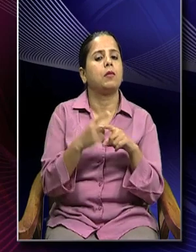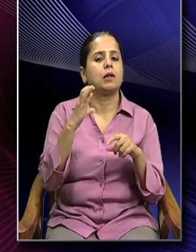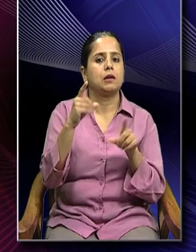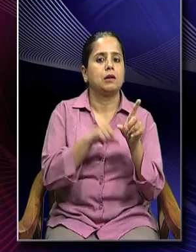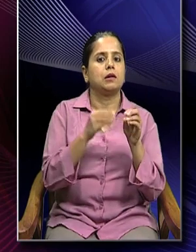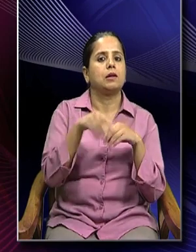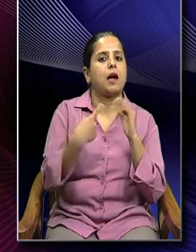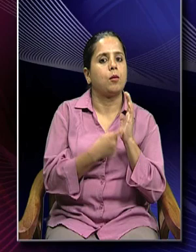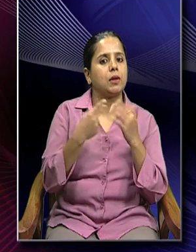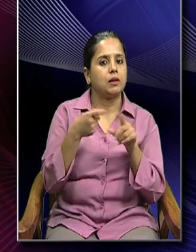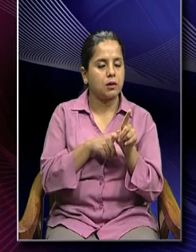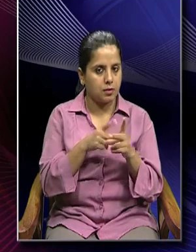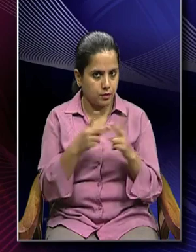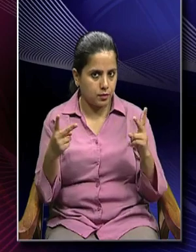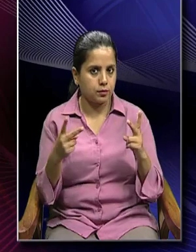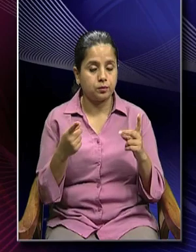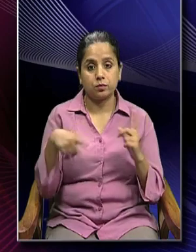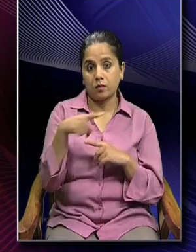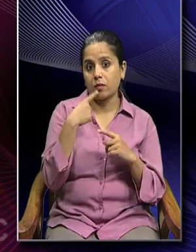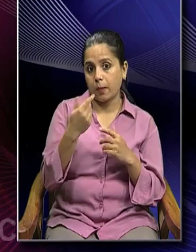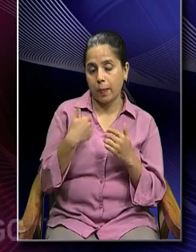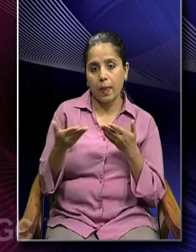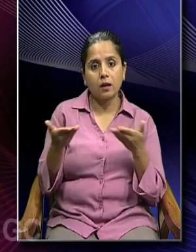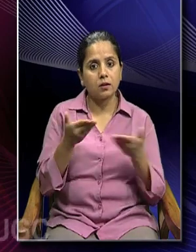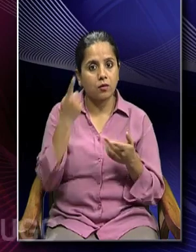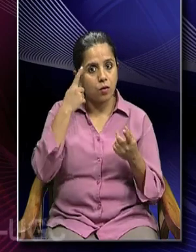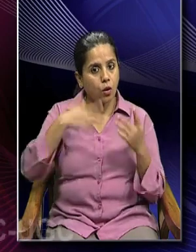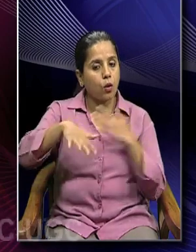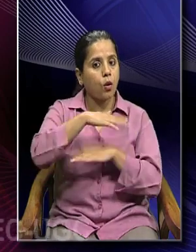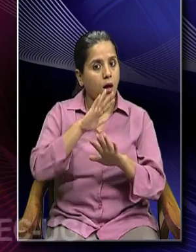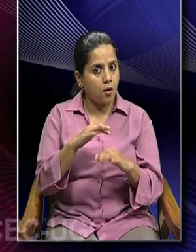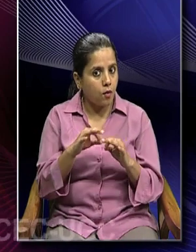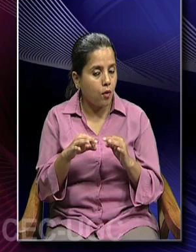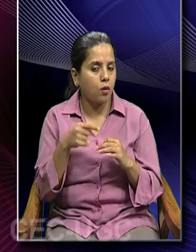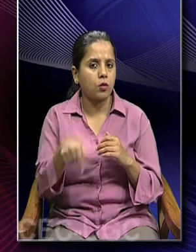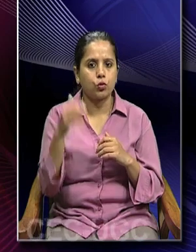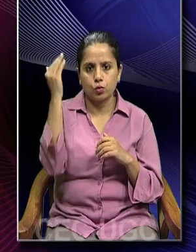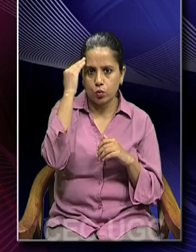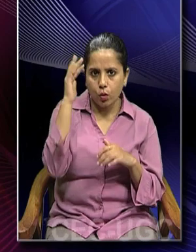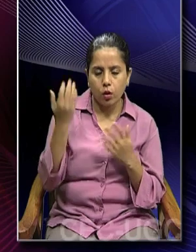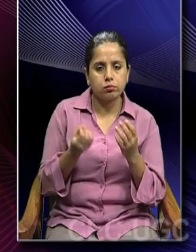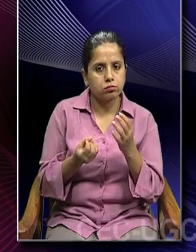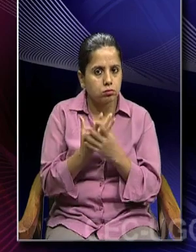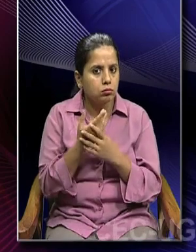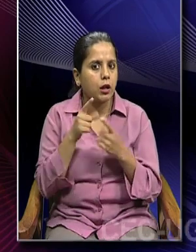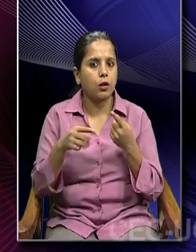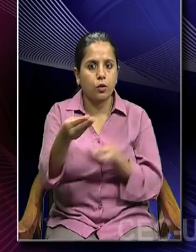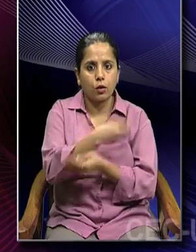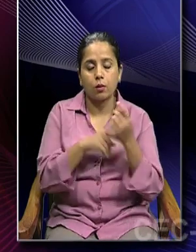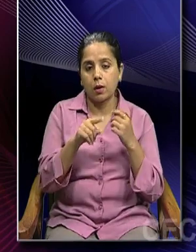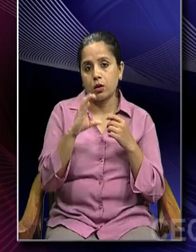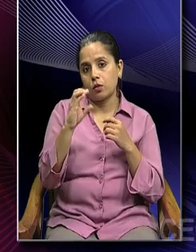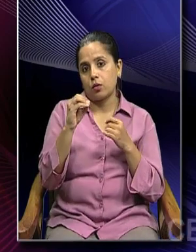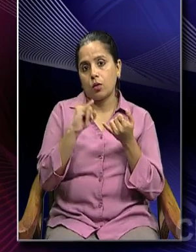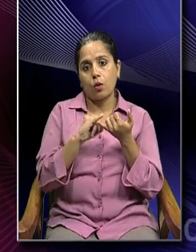cybernity. You can say, because we are having service oriented economy, we talk about the knowledge oriented economy. But in cosmonity